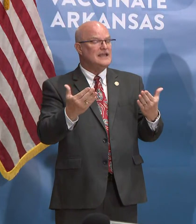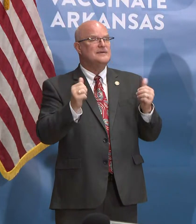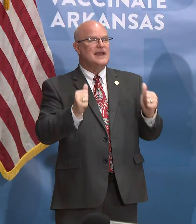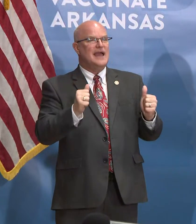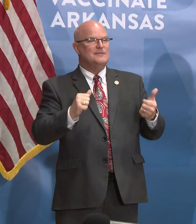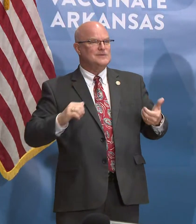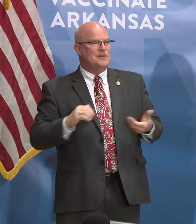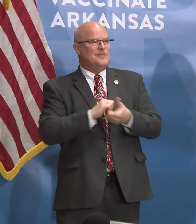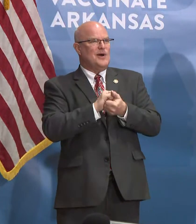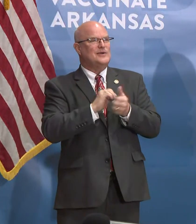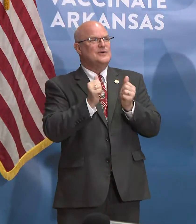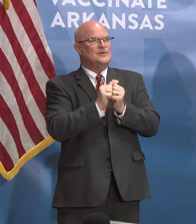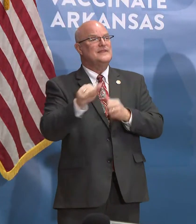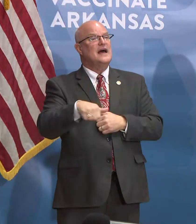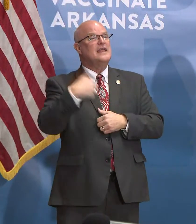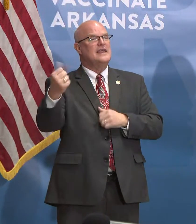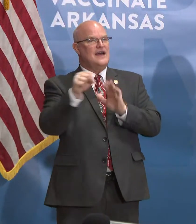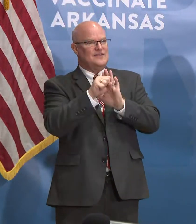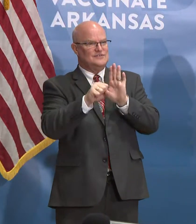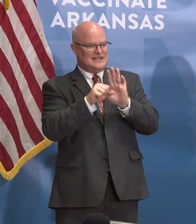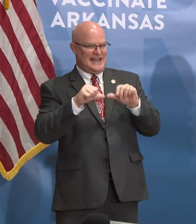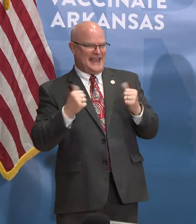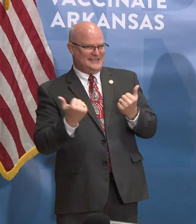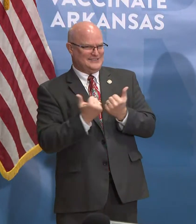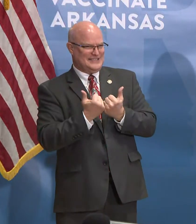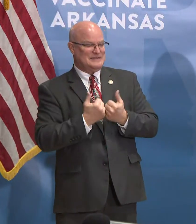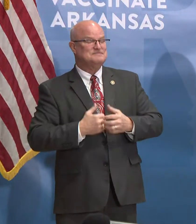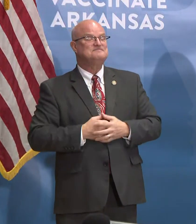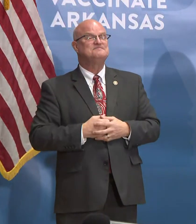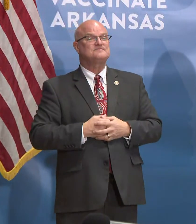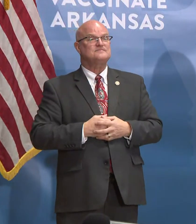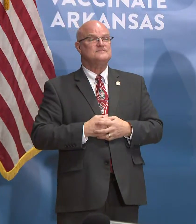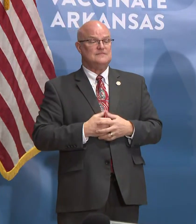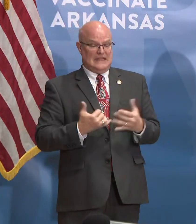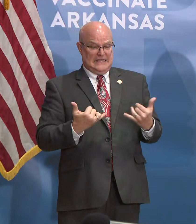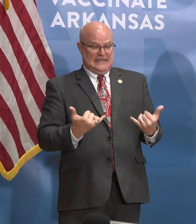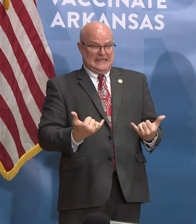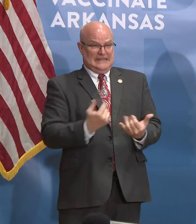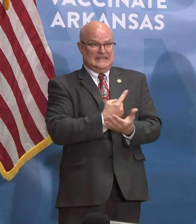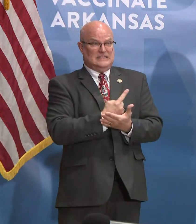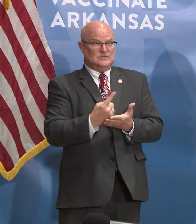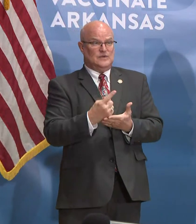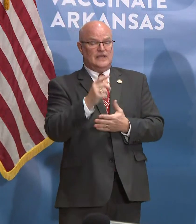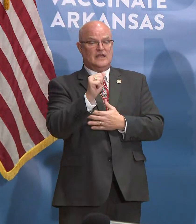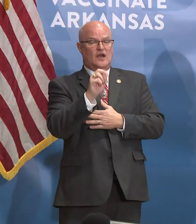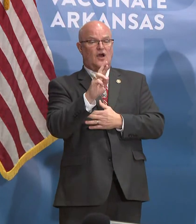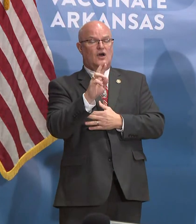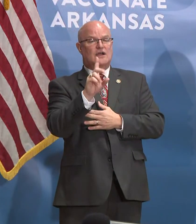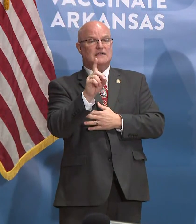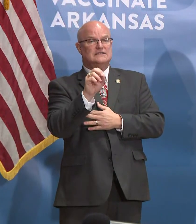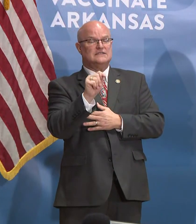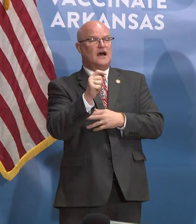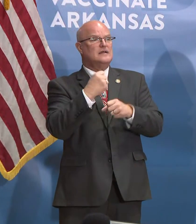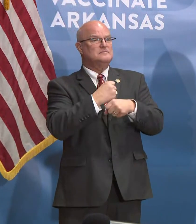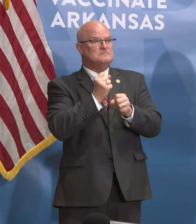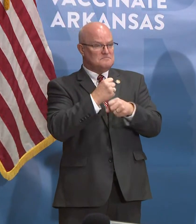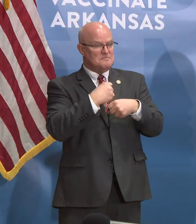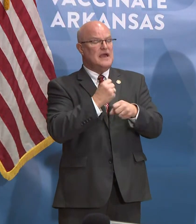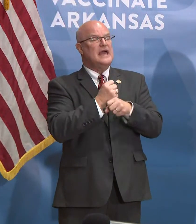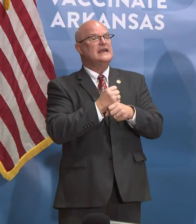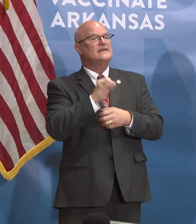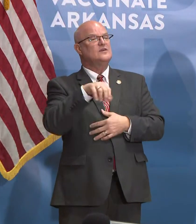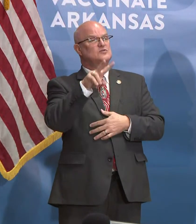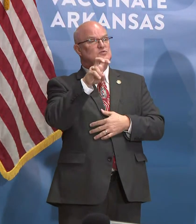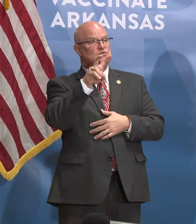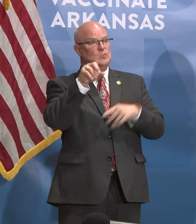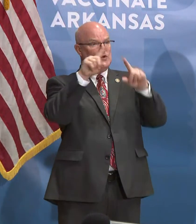able to partner with another state agency. This week, RDOT Sign Shop is producing those 200 signs,